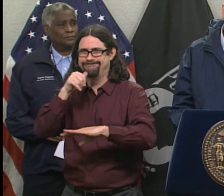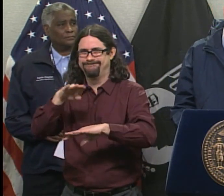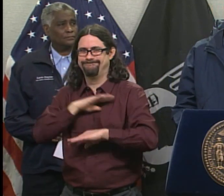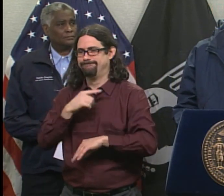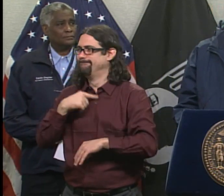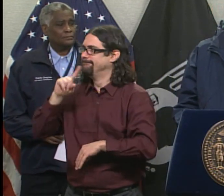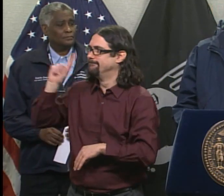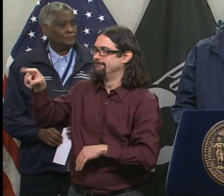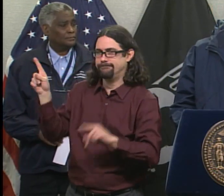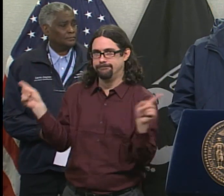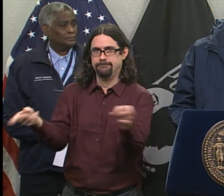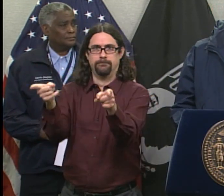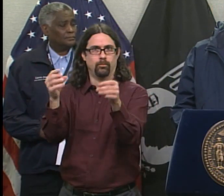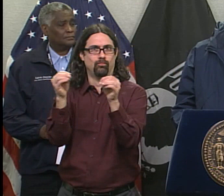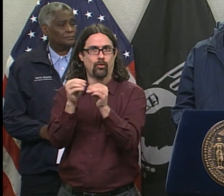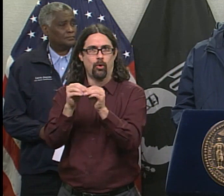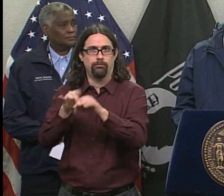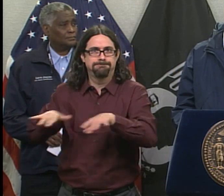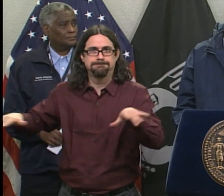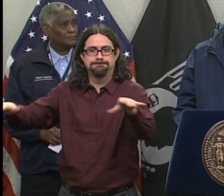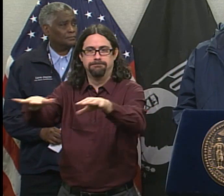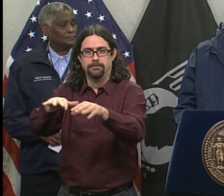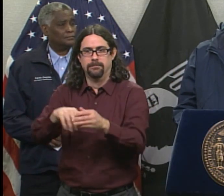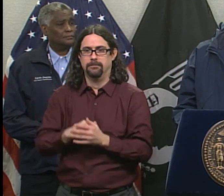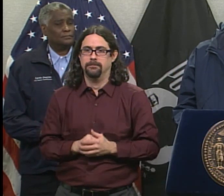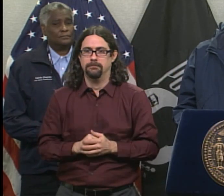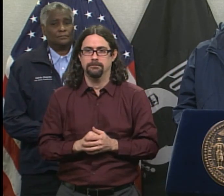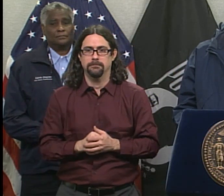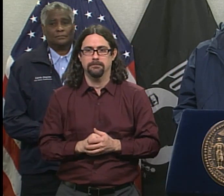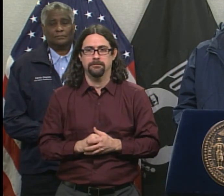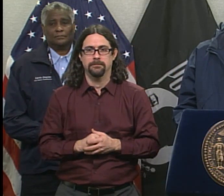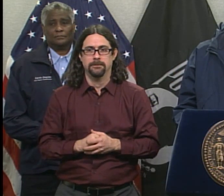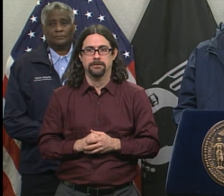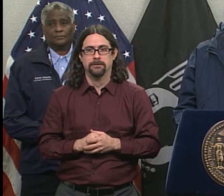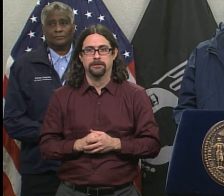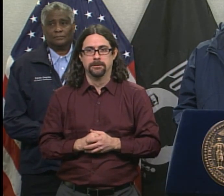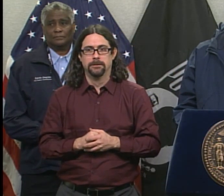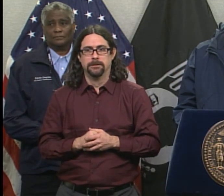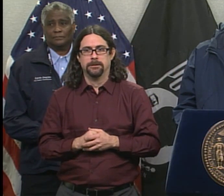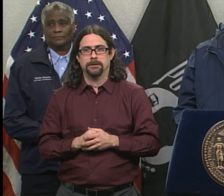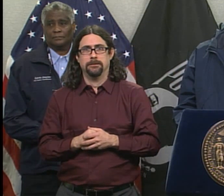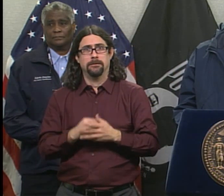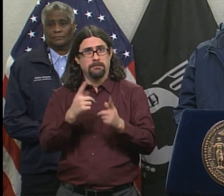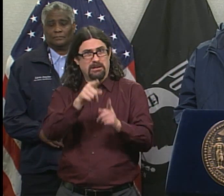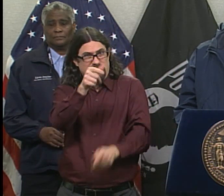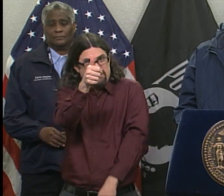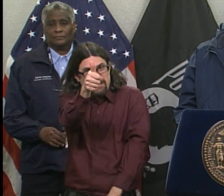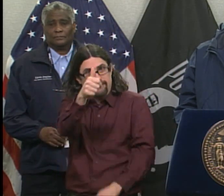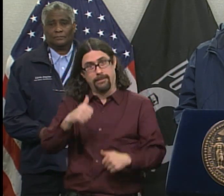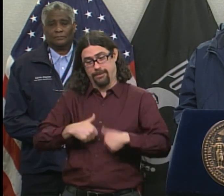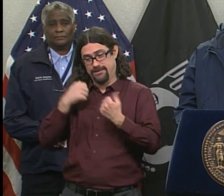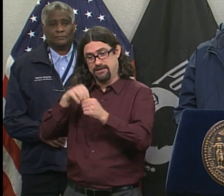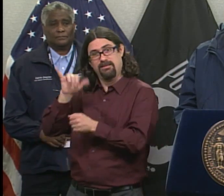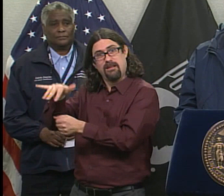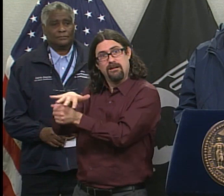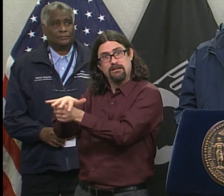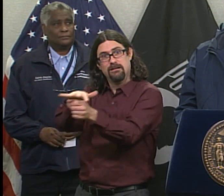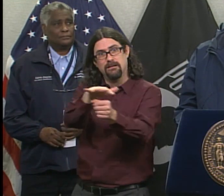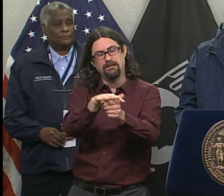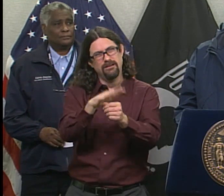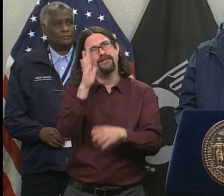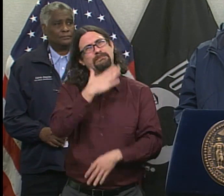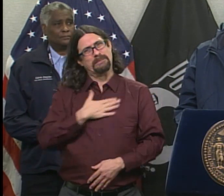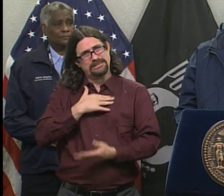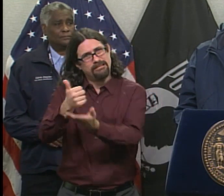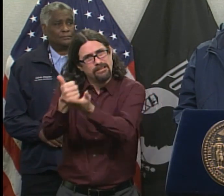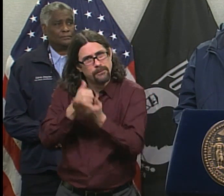of my fellow New Yorkers who live in Woodside, Sunnyside, and the other neighborhoods in Queens that are experiencing trouble, help us. We are going to send you a lot